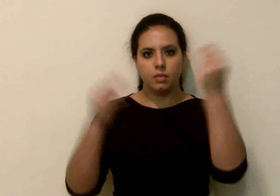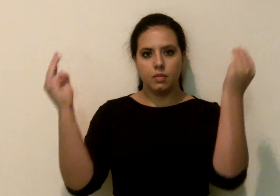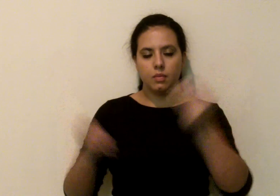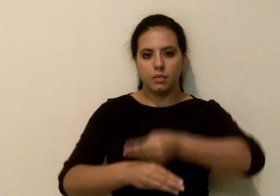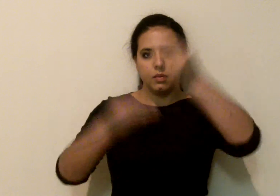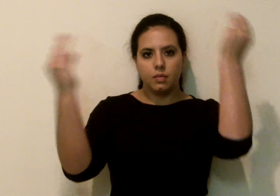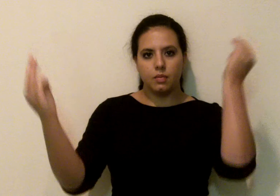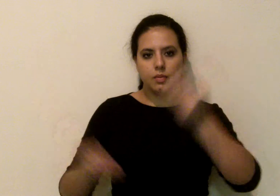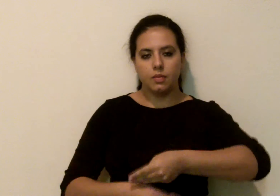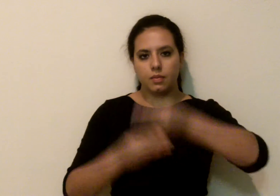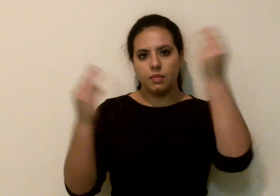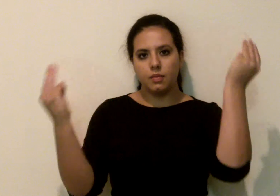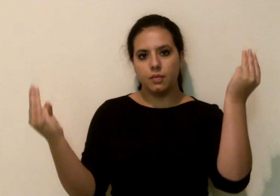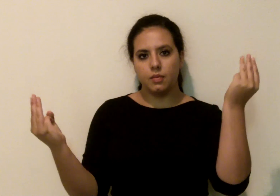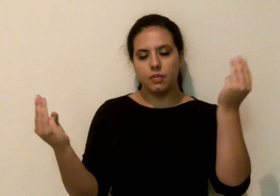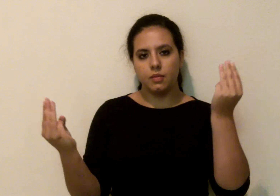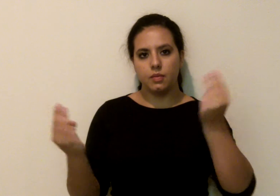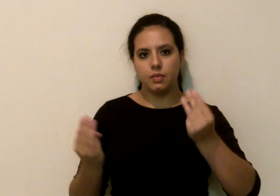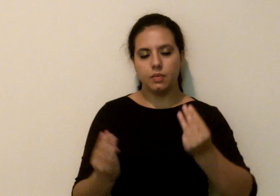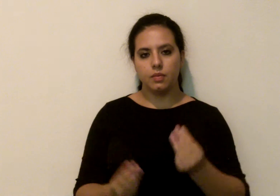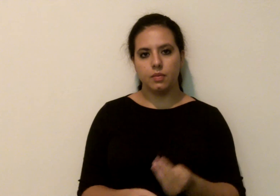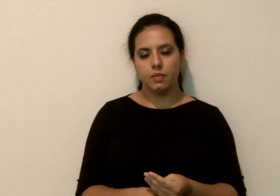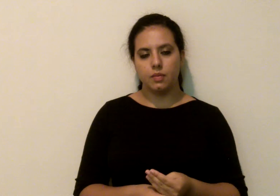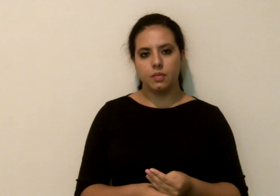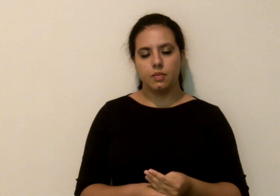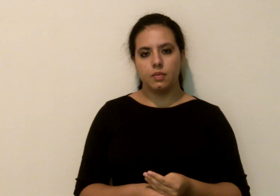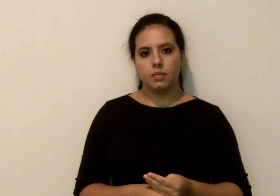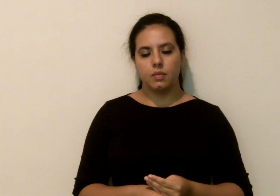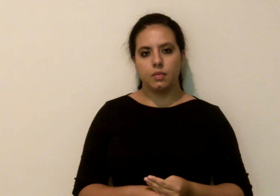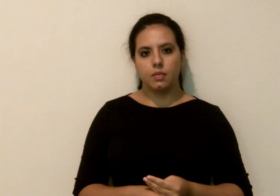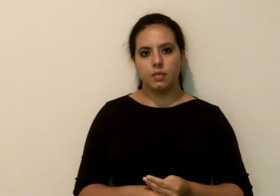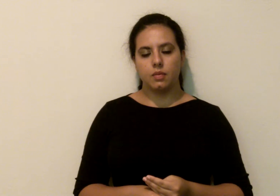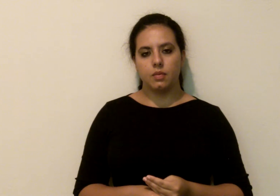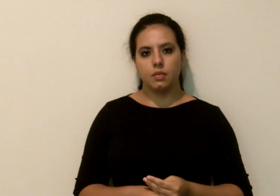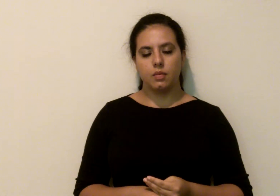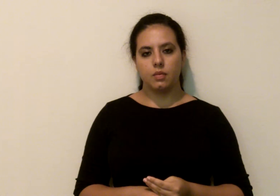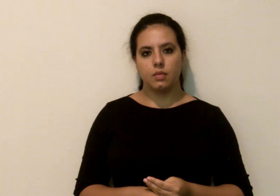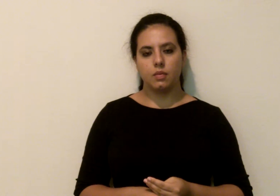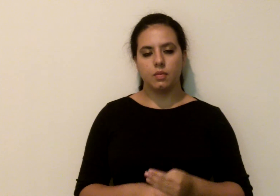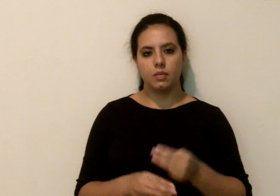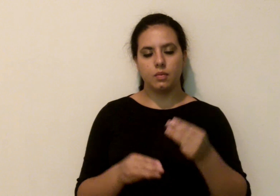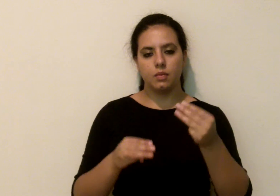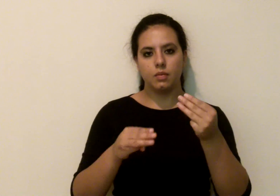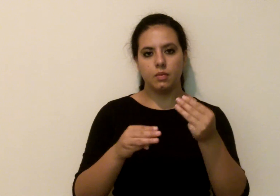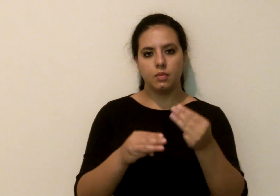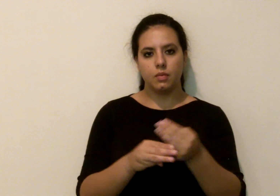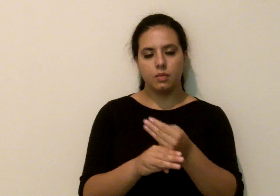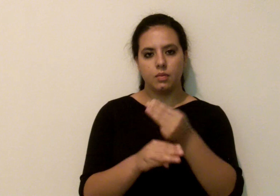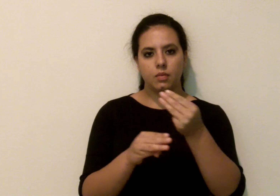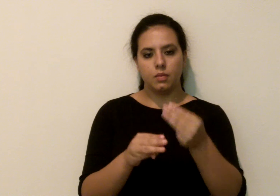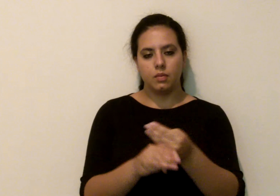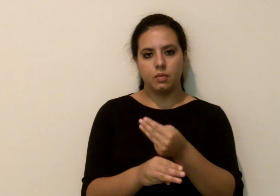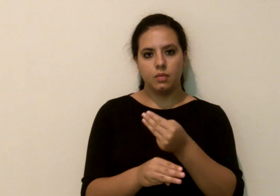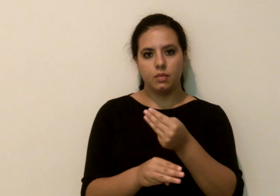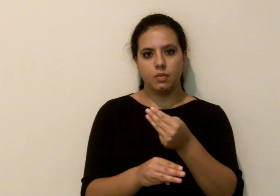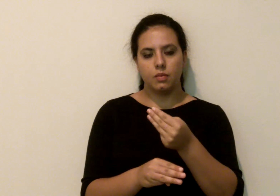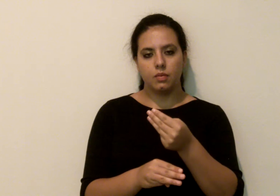figuring. I don't know where that's coming from, but it is simply where you cross over in a double movement, math.